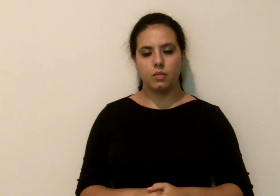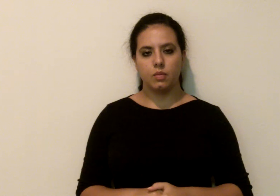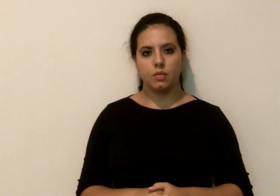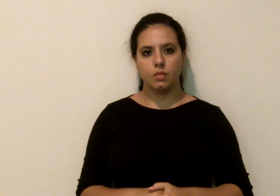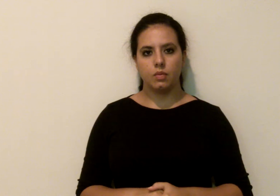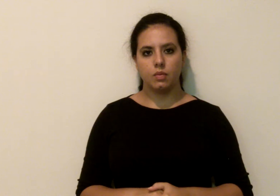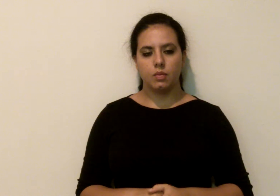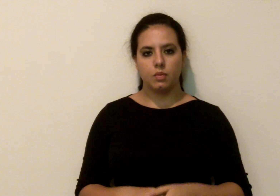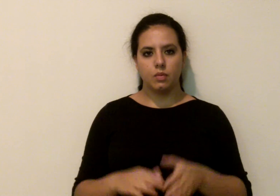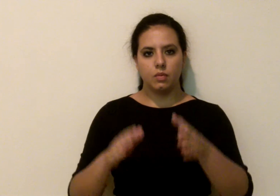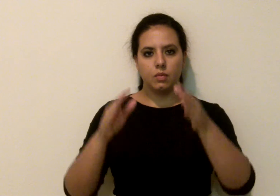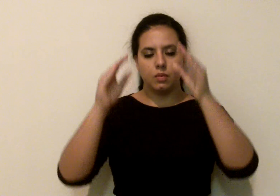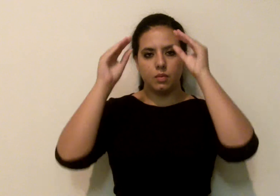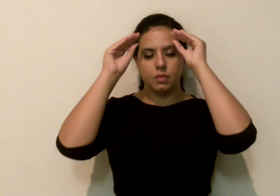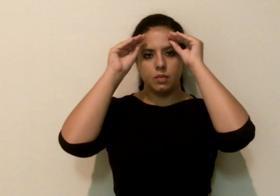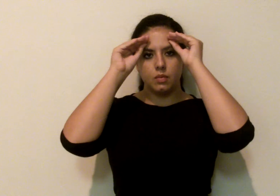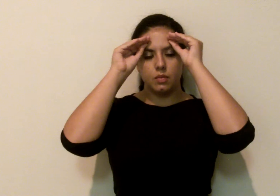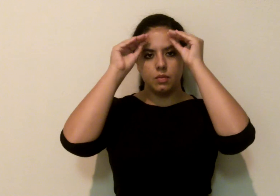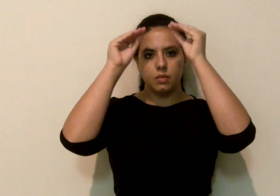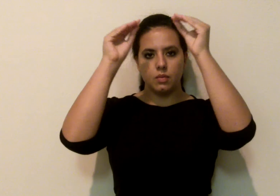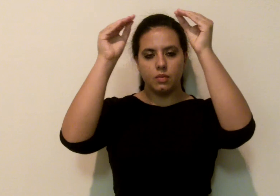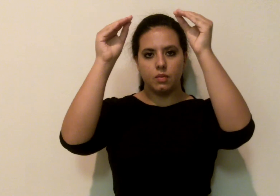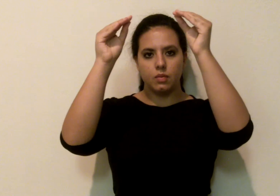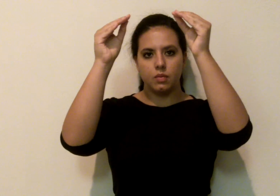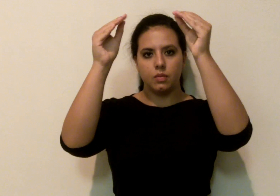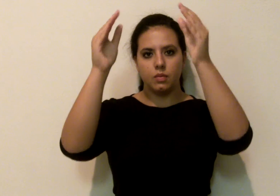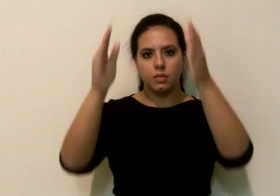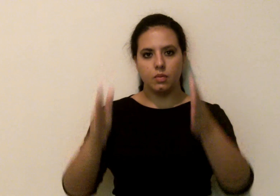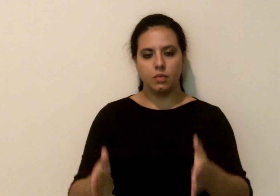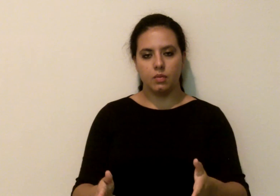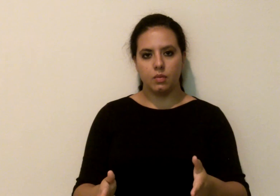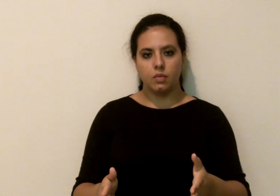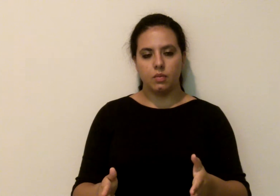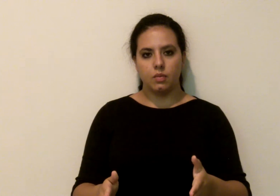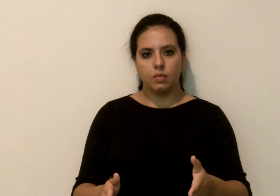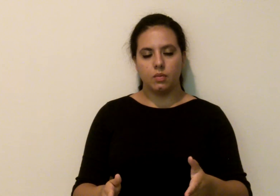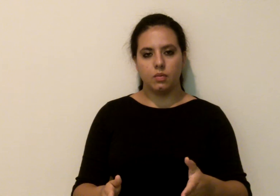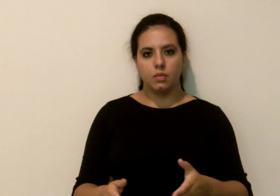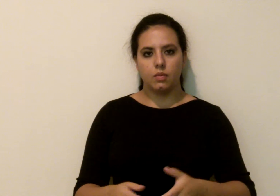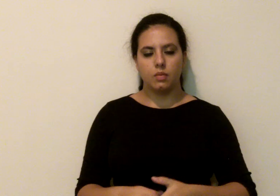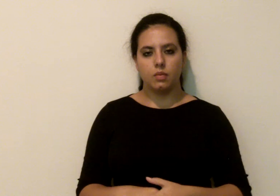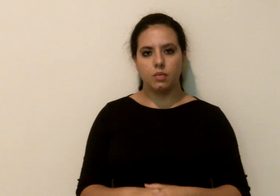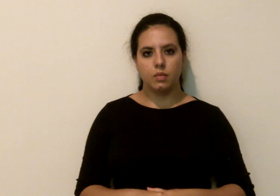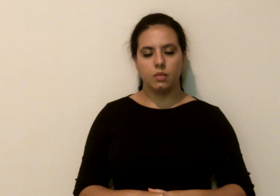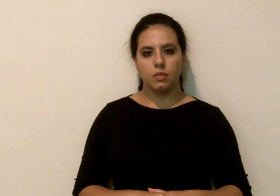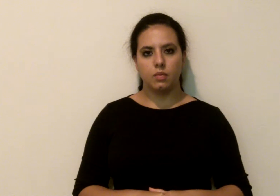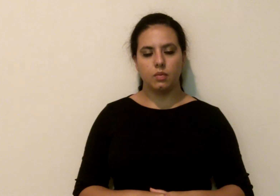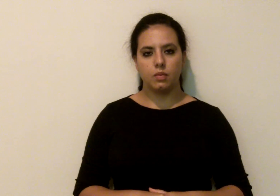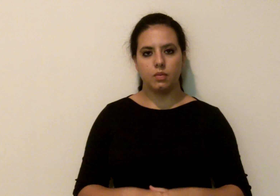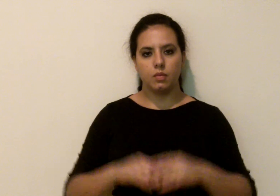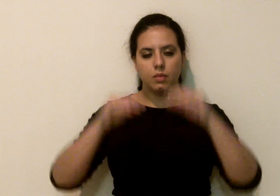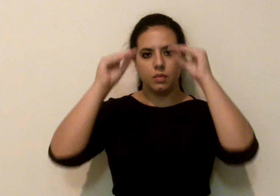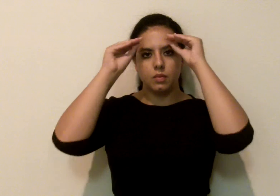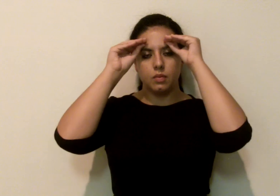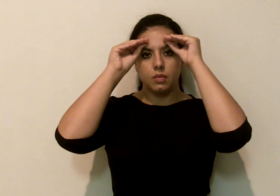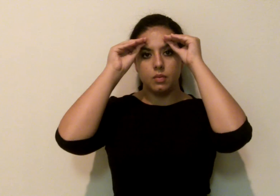is a person that gives out the information, so they are the teacher. So you have, if you're